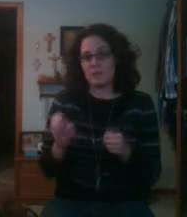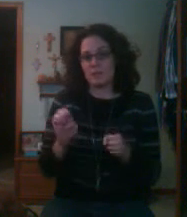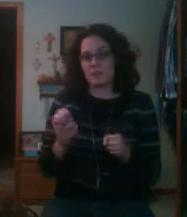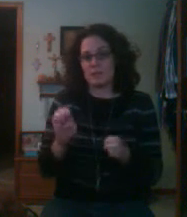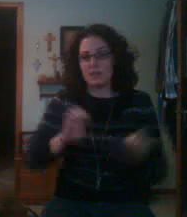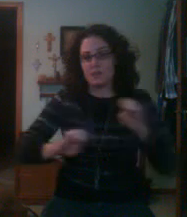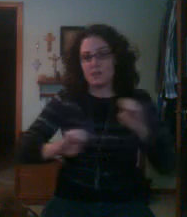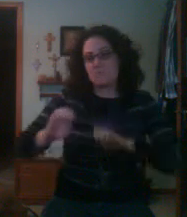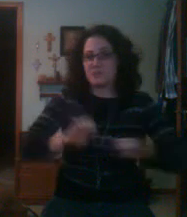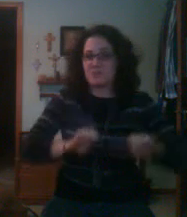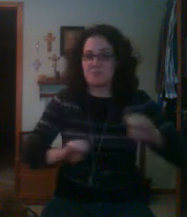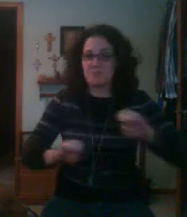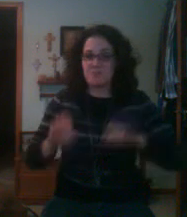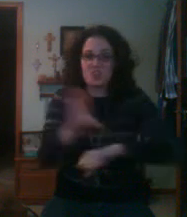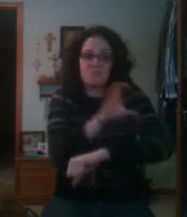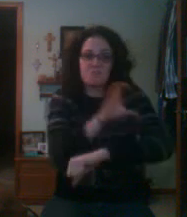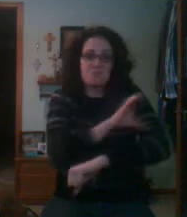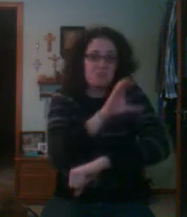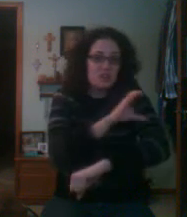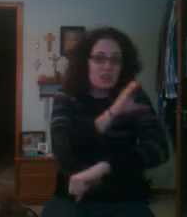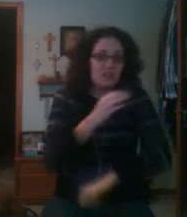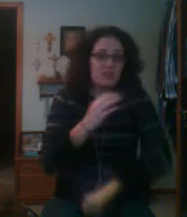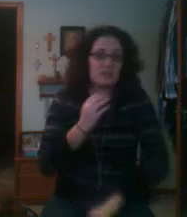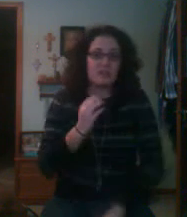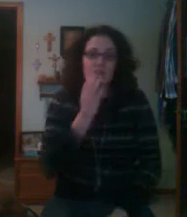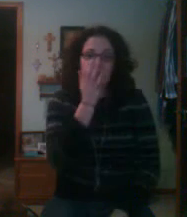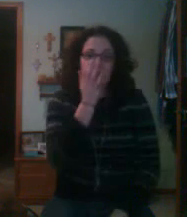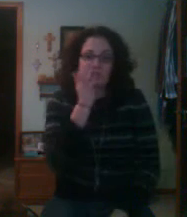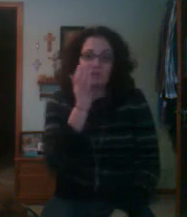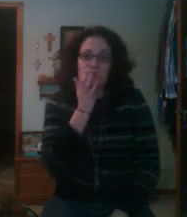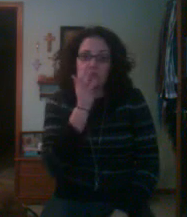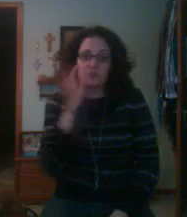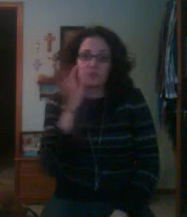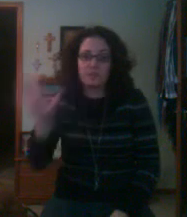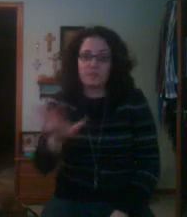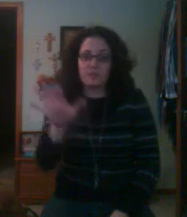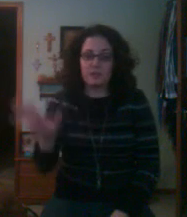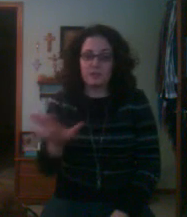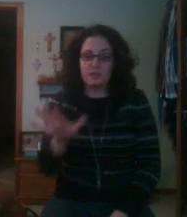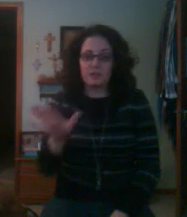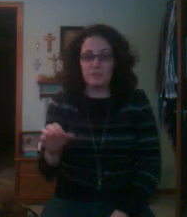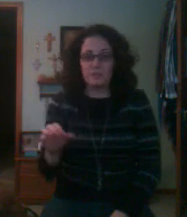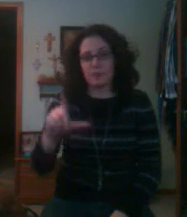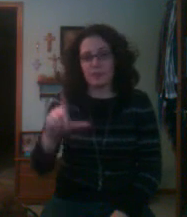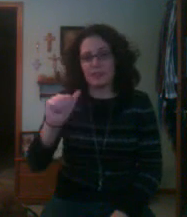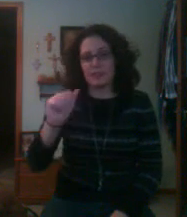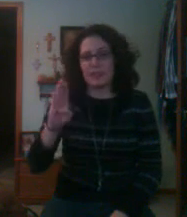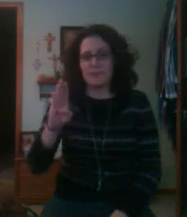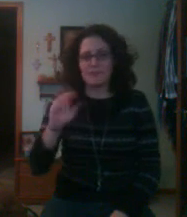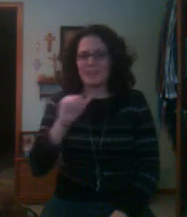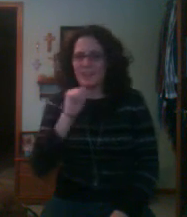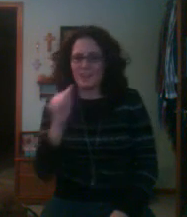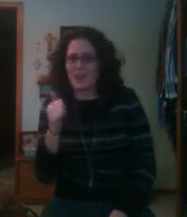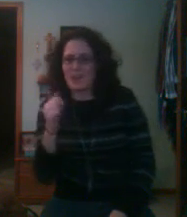experiment. It might be something that you conduct in the lab. And there's no right or wrong as to how you come up with the experiment, but there's definitely a couple different